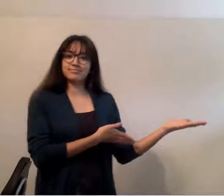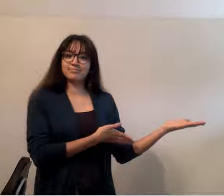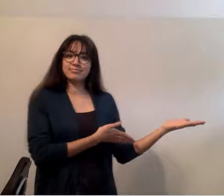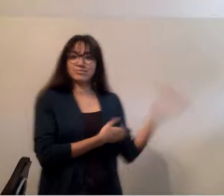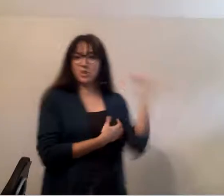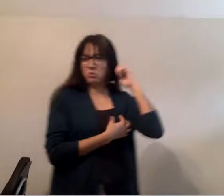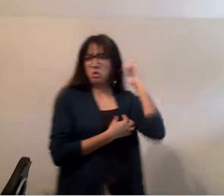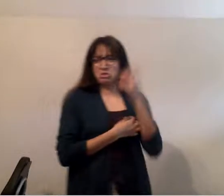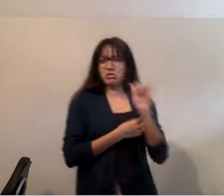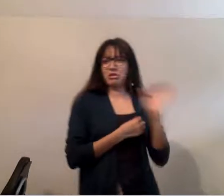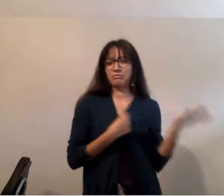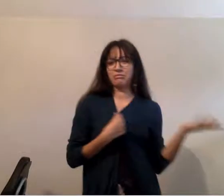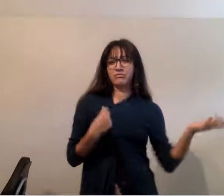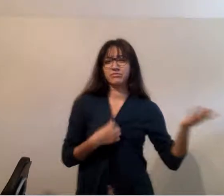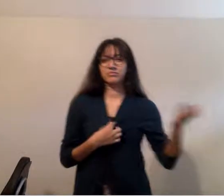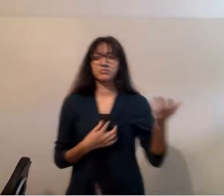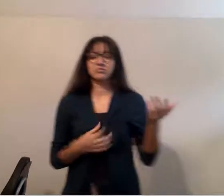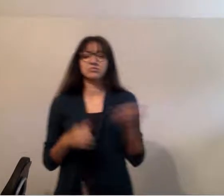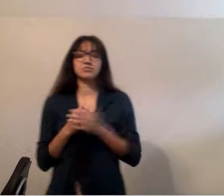Now,